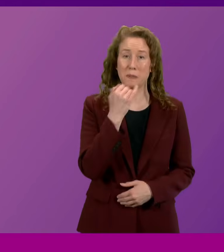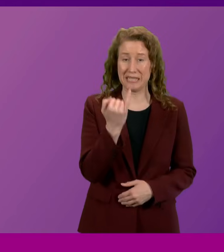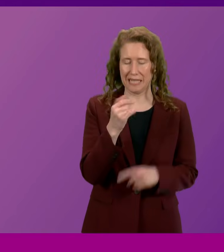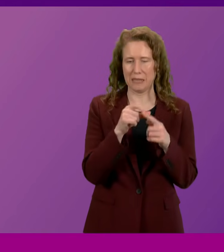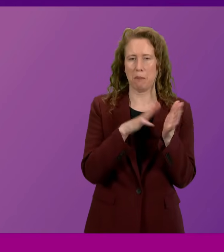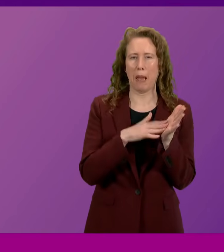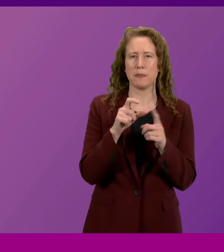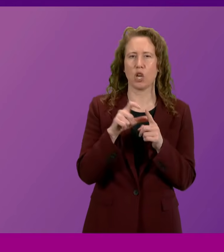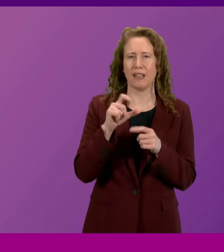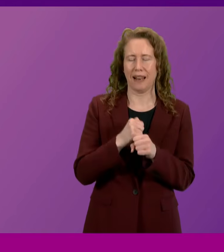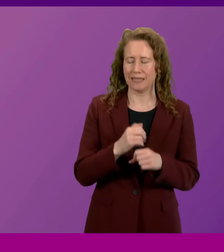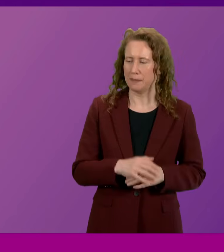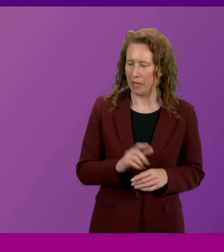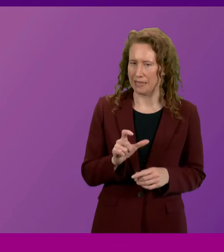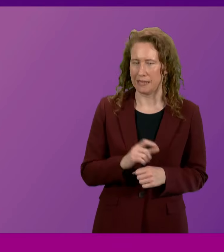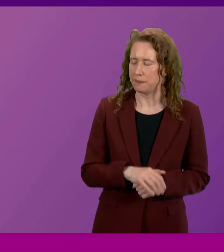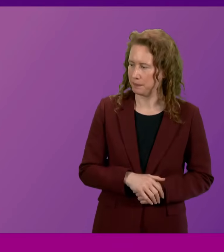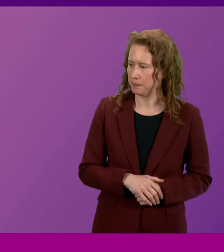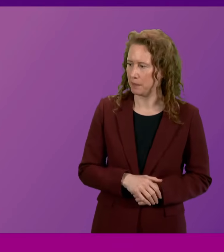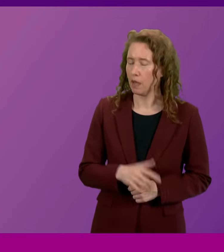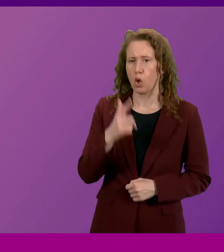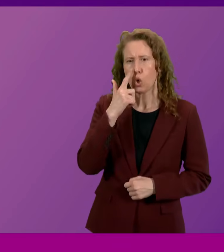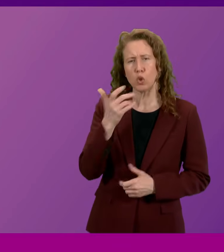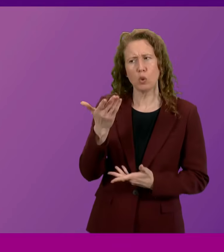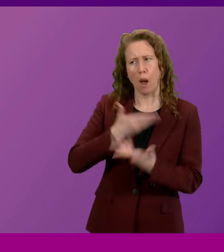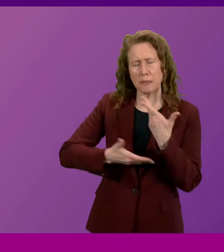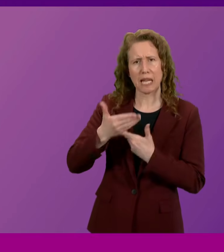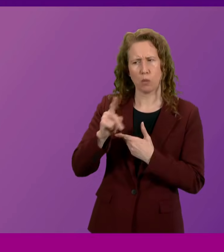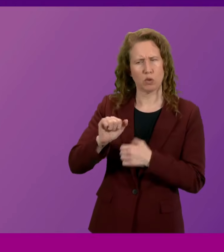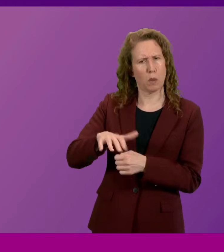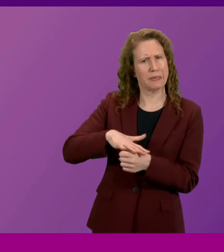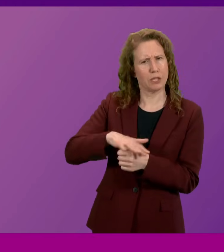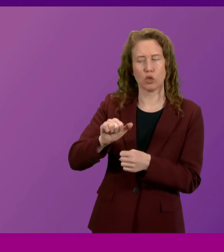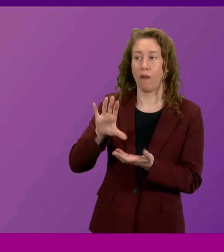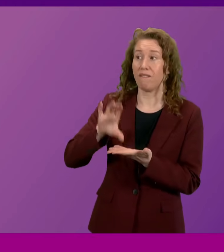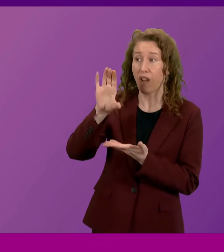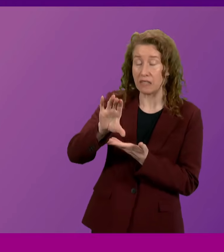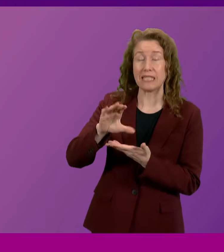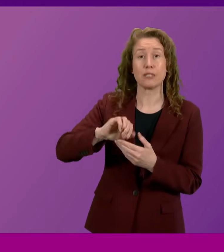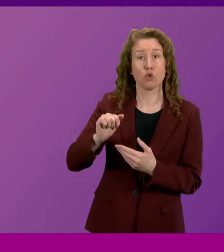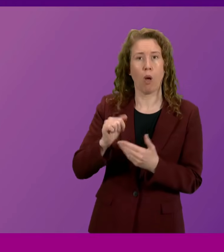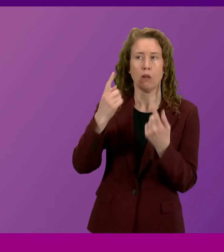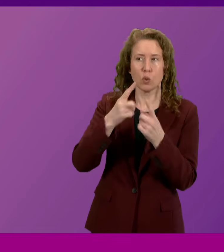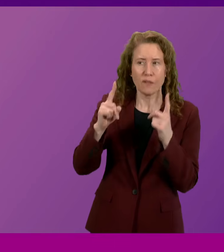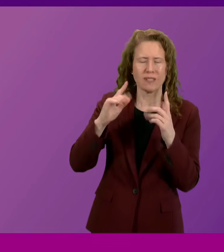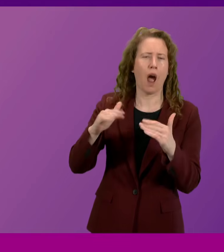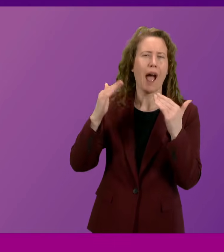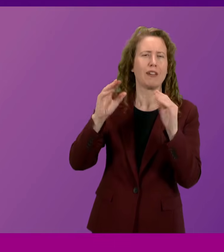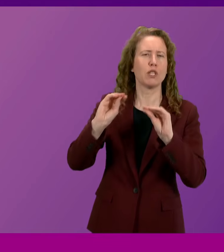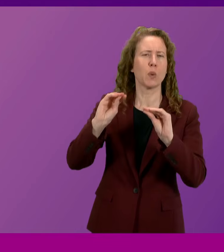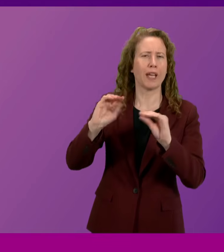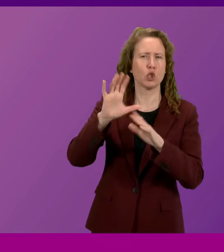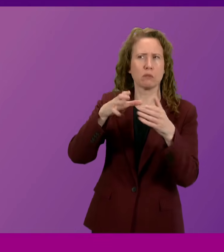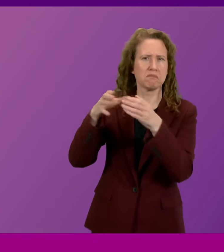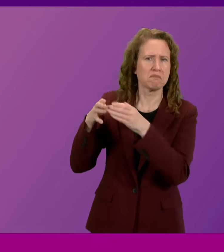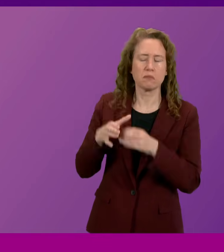Officer. To ask the First Minister whether he will provide an update on the Scottish Government's position on the funding of Scotland's higher education institutions. First Minister.